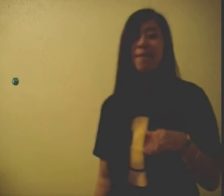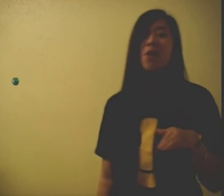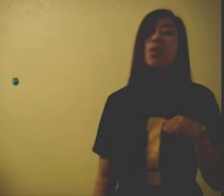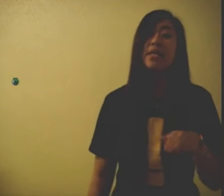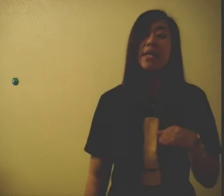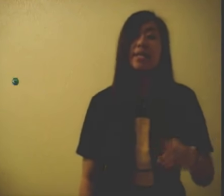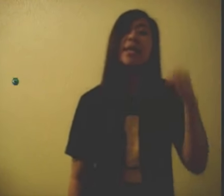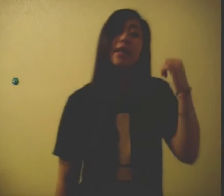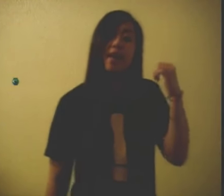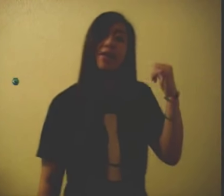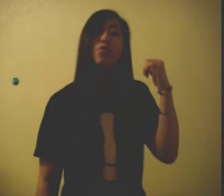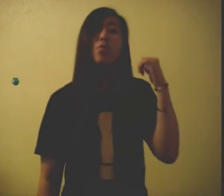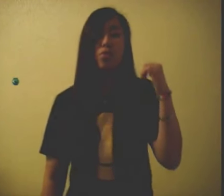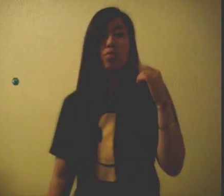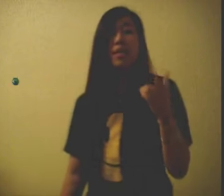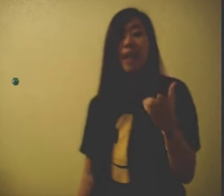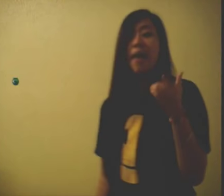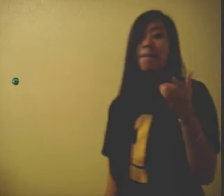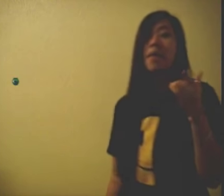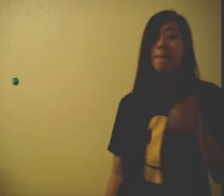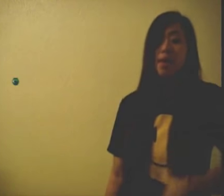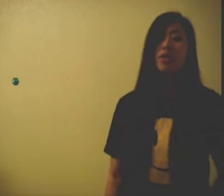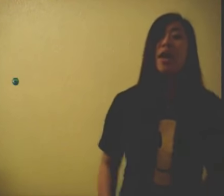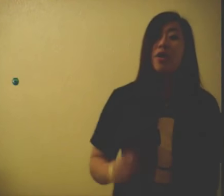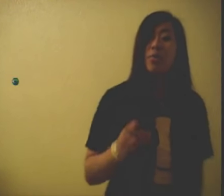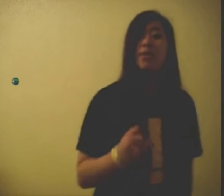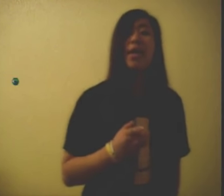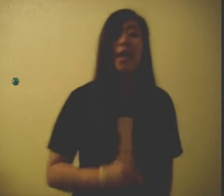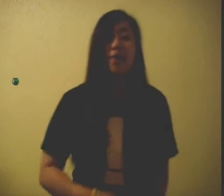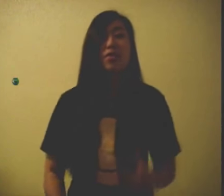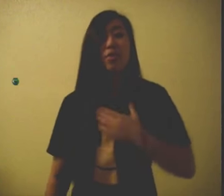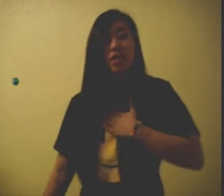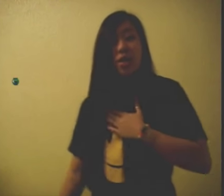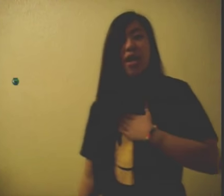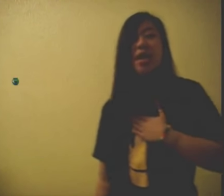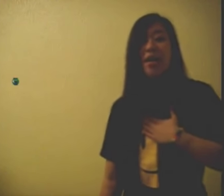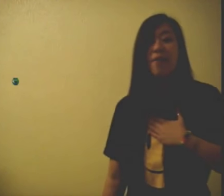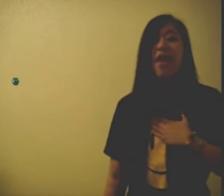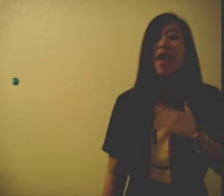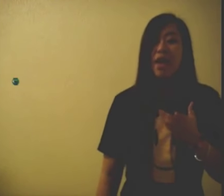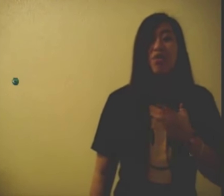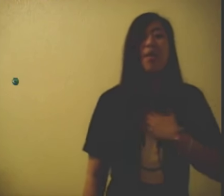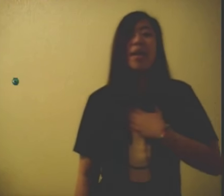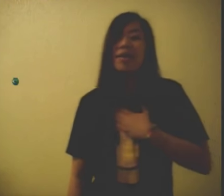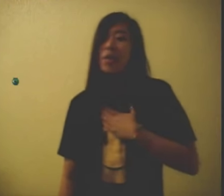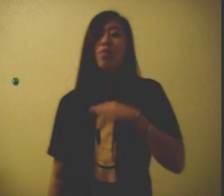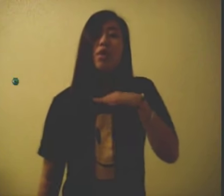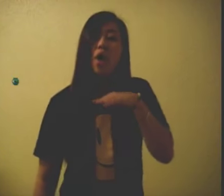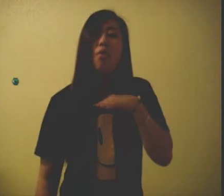if you're in Disney. Then you get a new excitement build. A new place for your life to enjoy and live. Ain't nobody else I wanna go